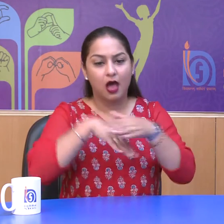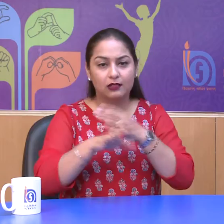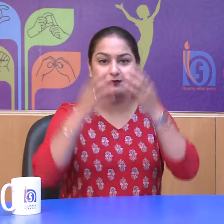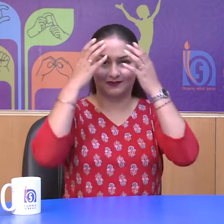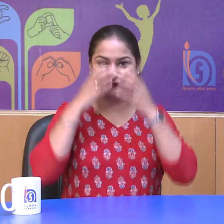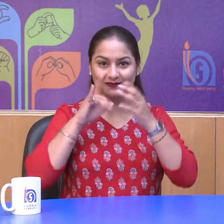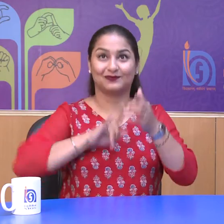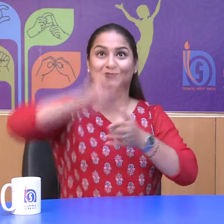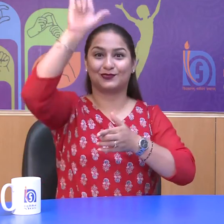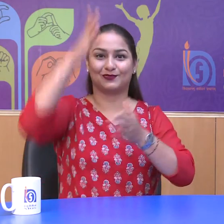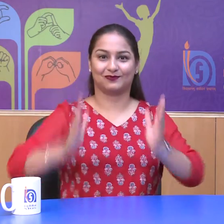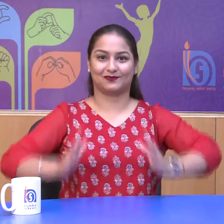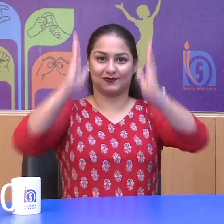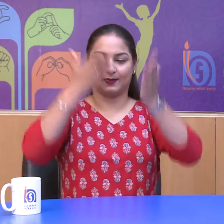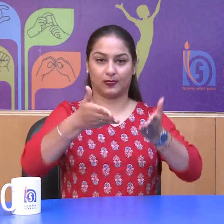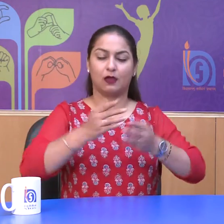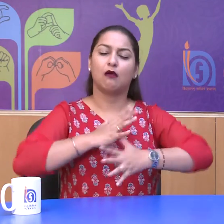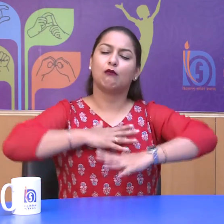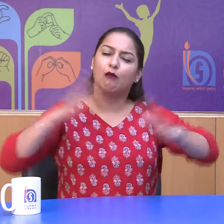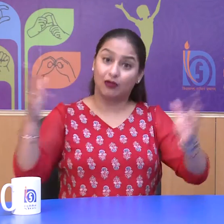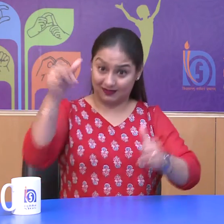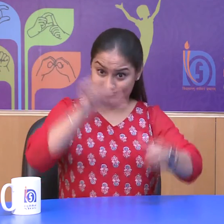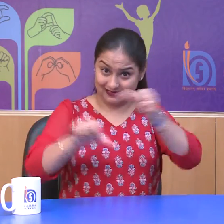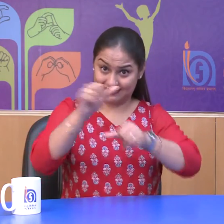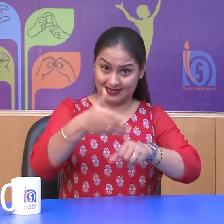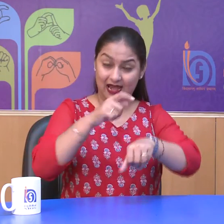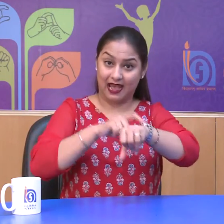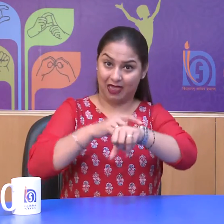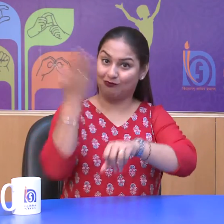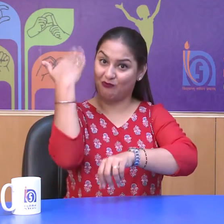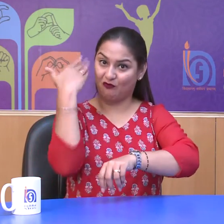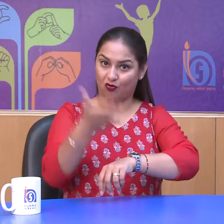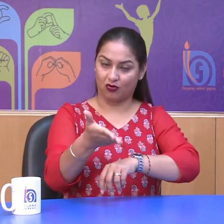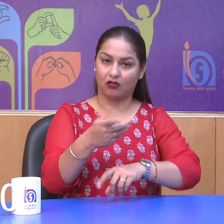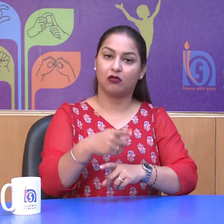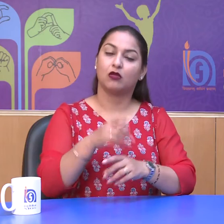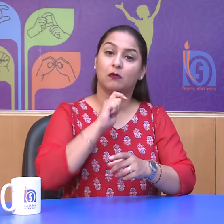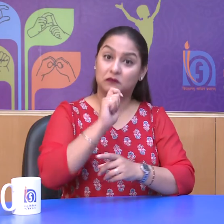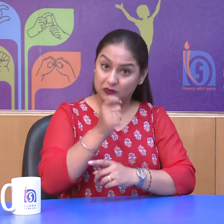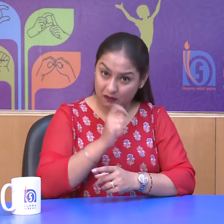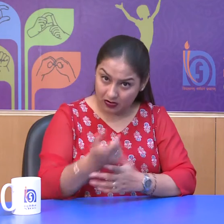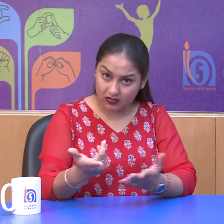Most of the scientific works in this period were commentaries